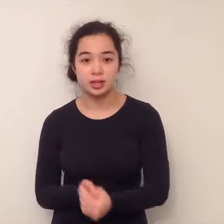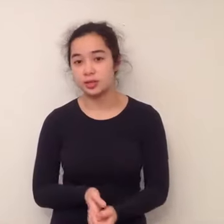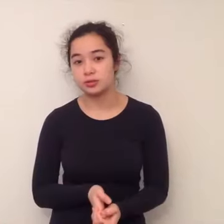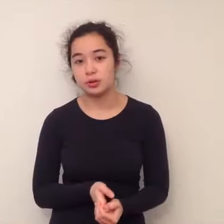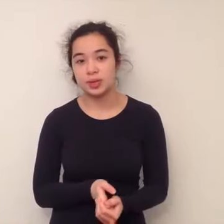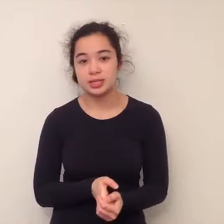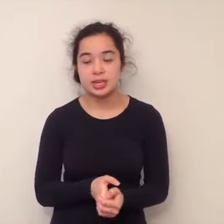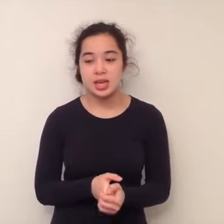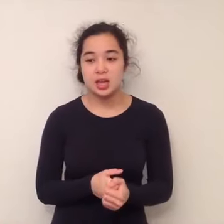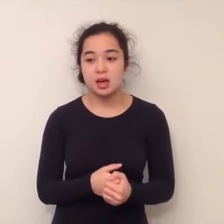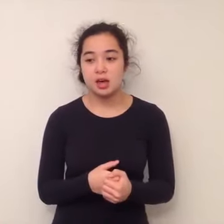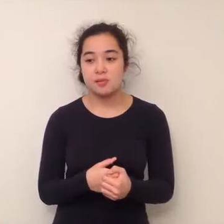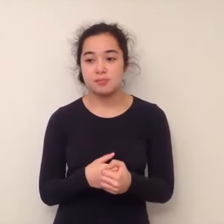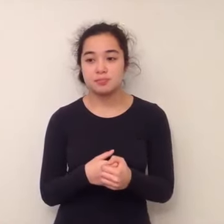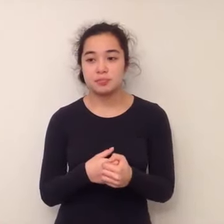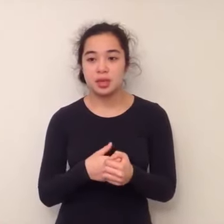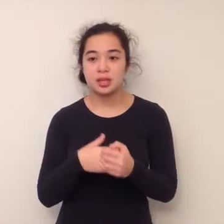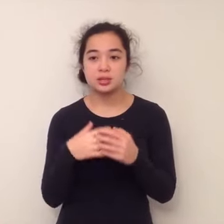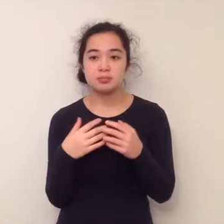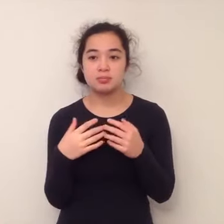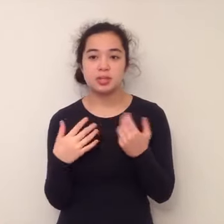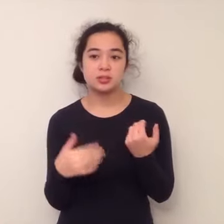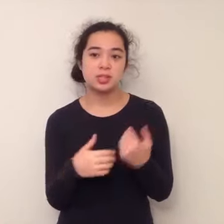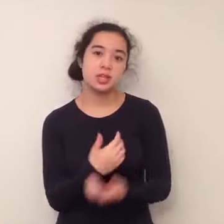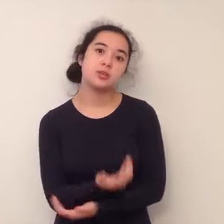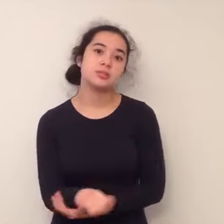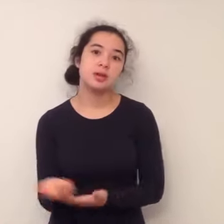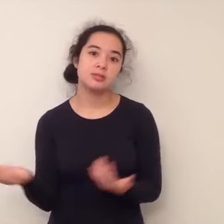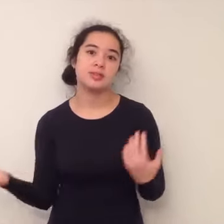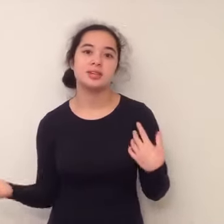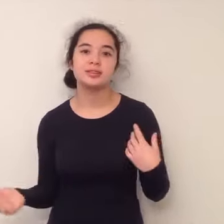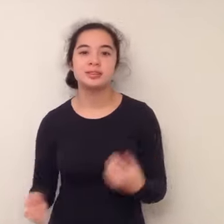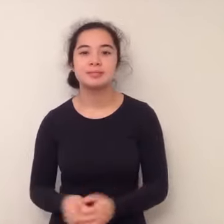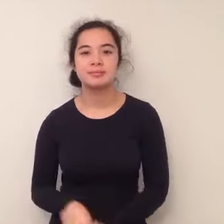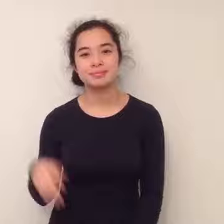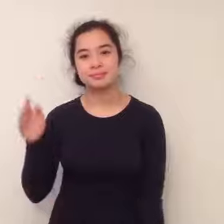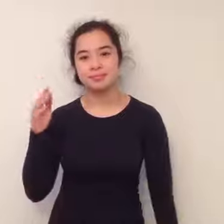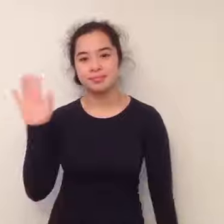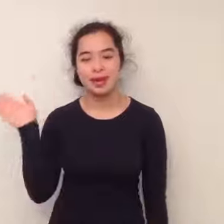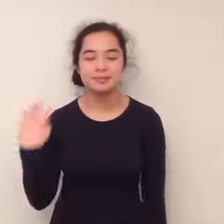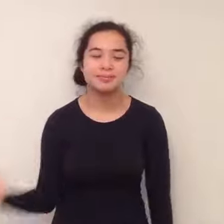language from it. And please continue watching my other videos. Bye.